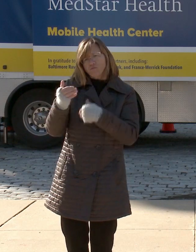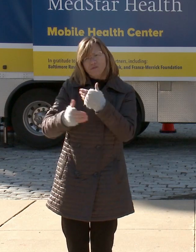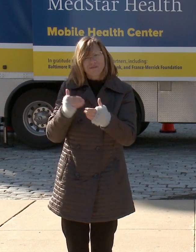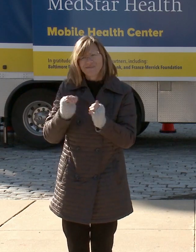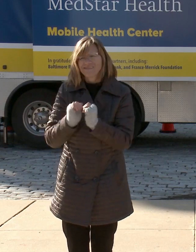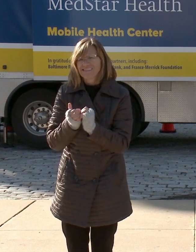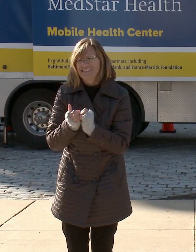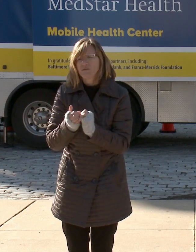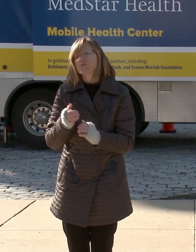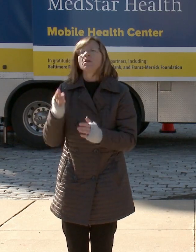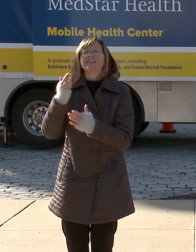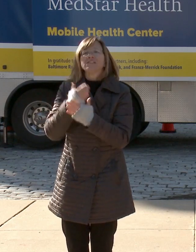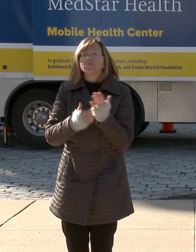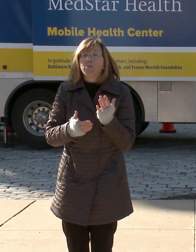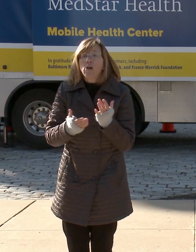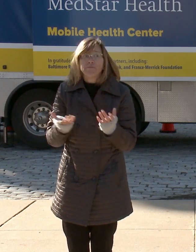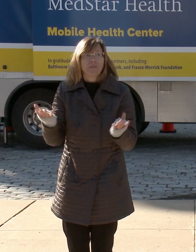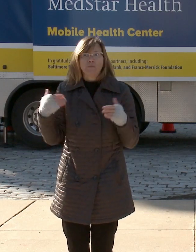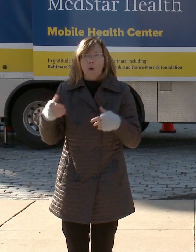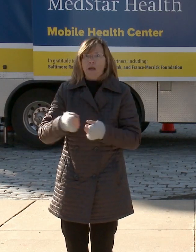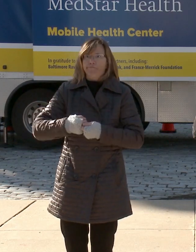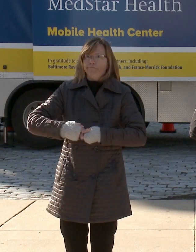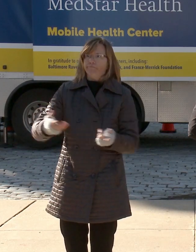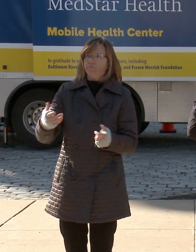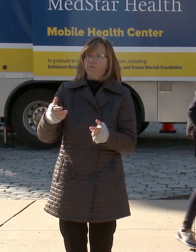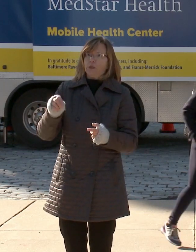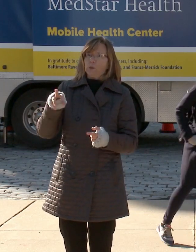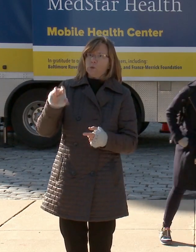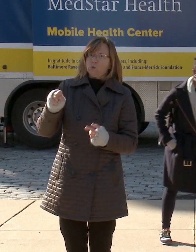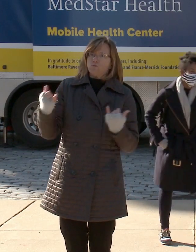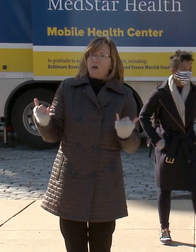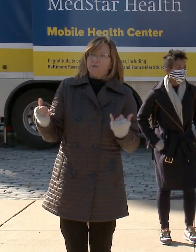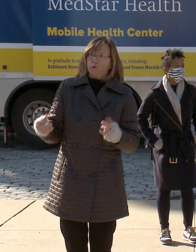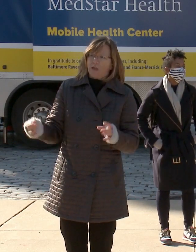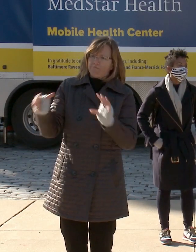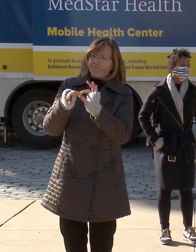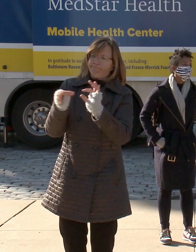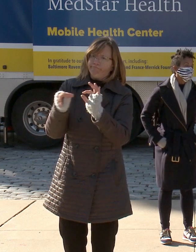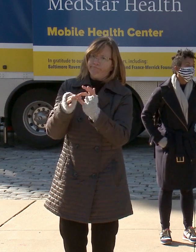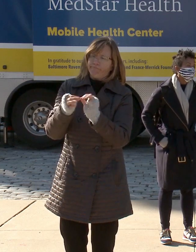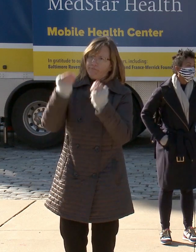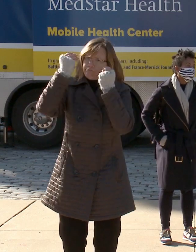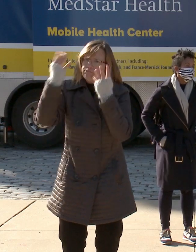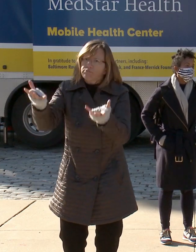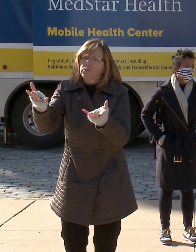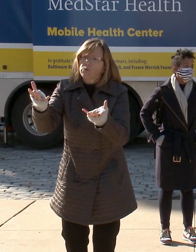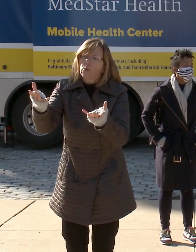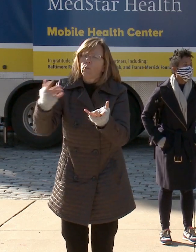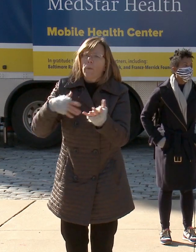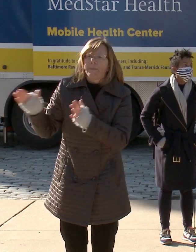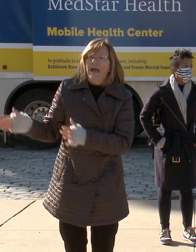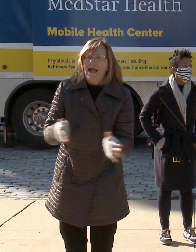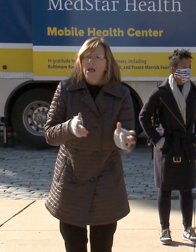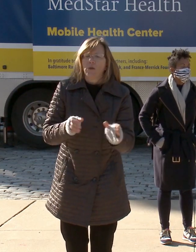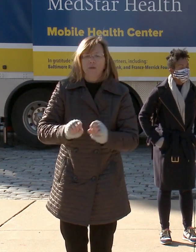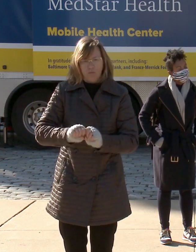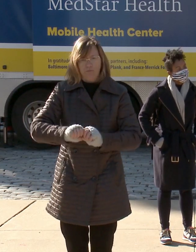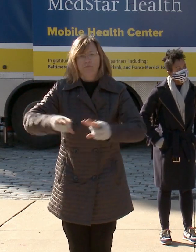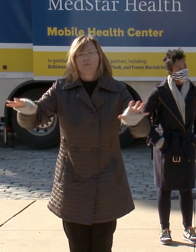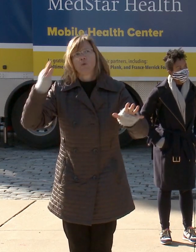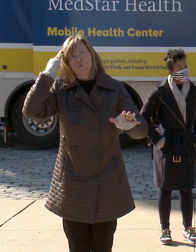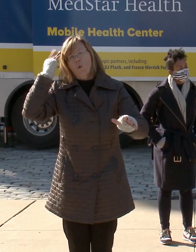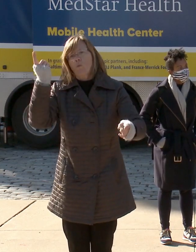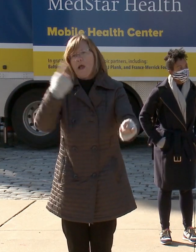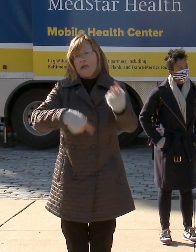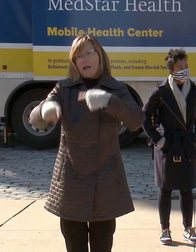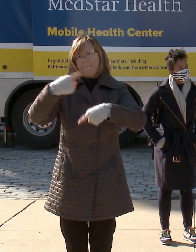of it, but you'll hear from us very, very quickly in the next few days about how we're going to roll out even more, build more trust building. I know that